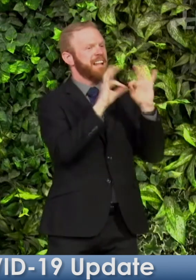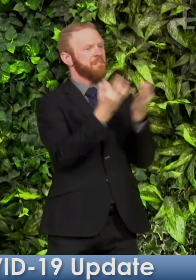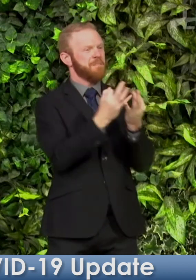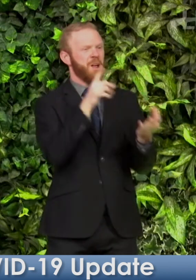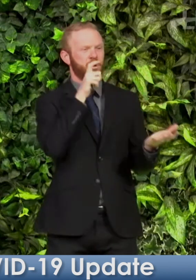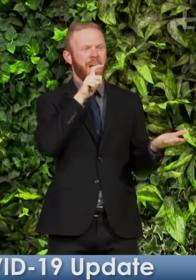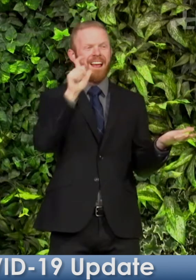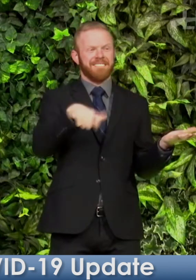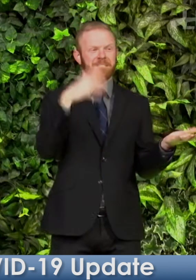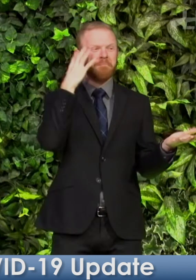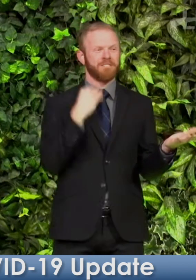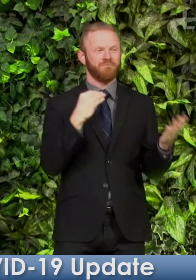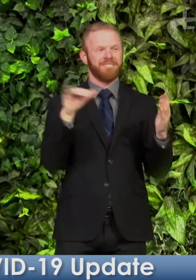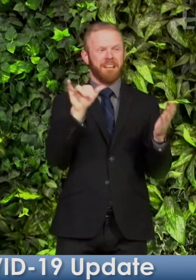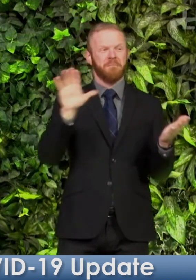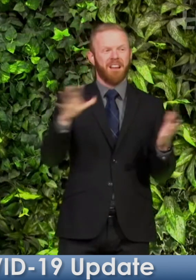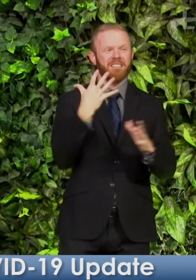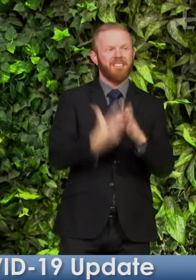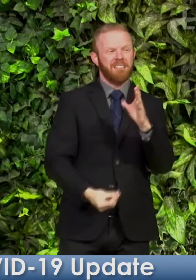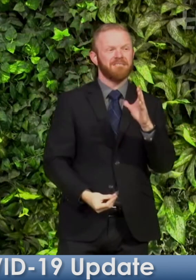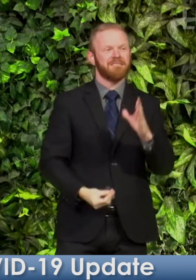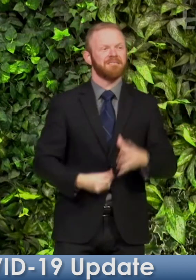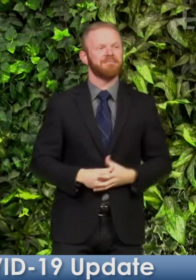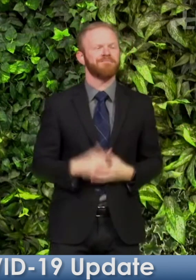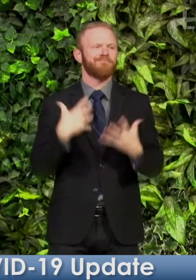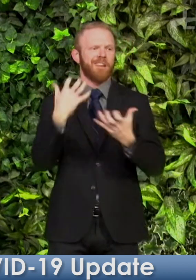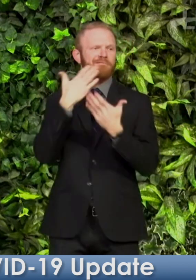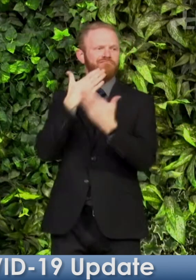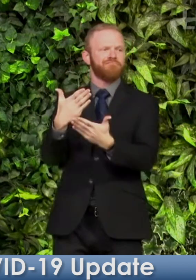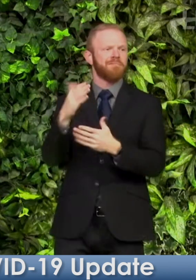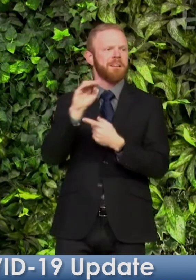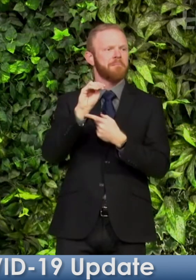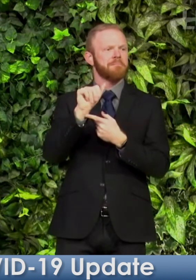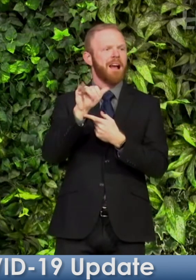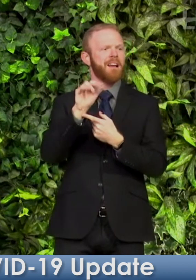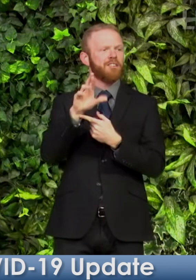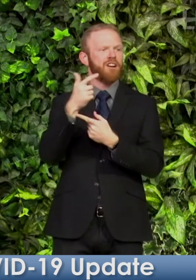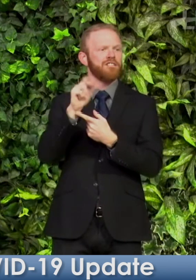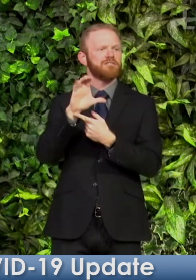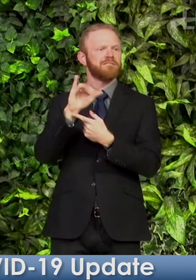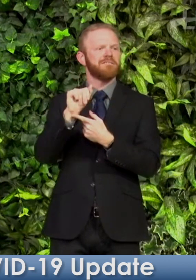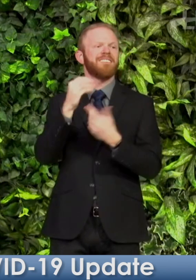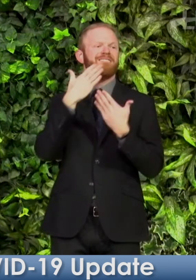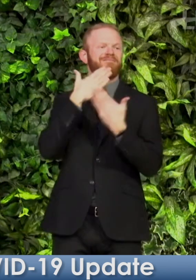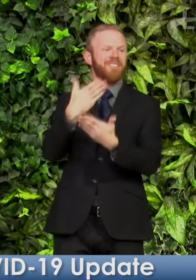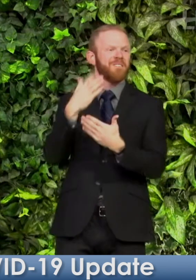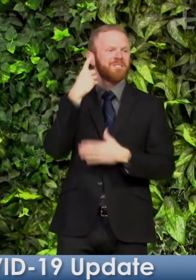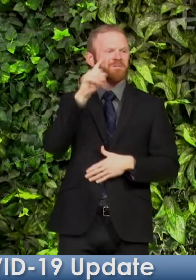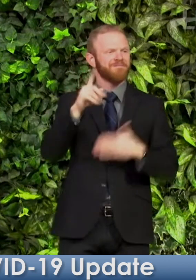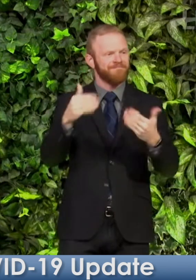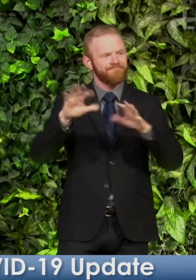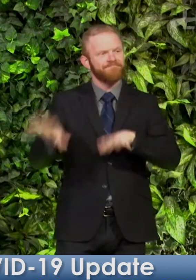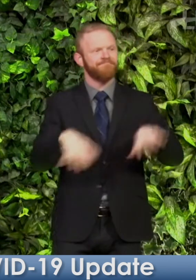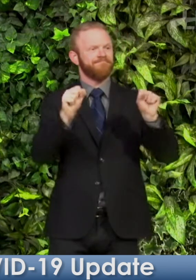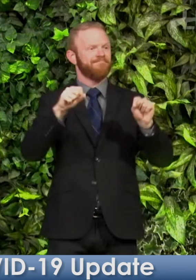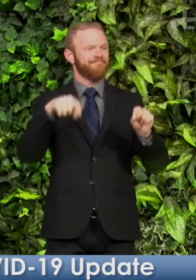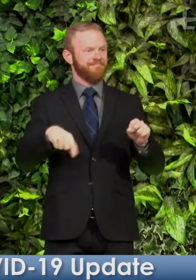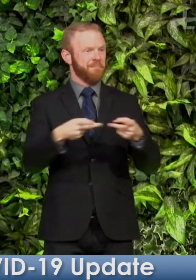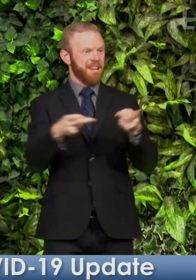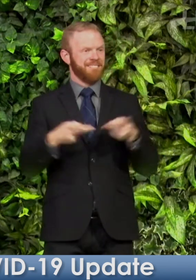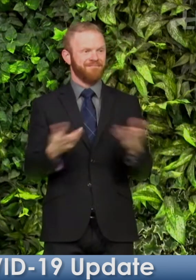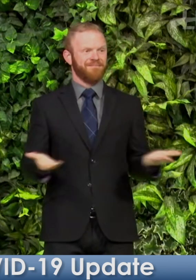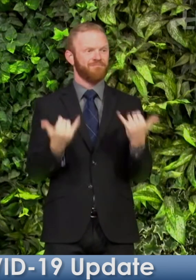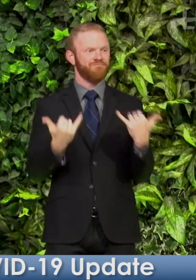a hero to me. Thank you, Mayor Garcia, and thank you for hosting us today. And now I'd love to turn the